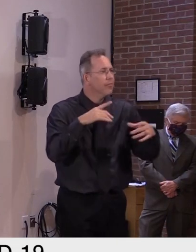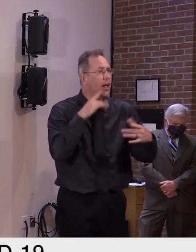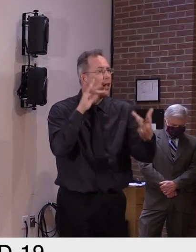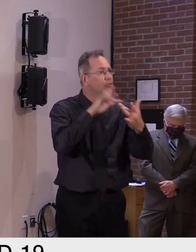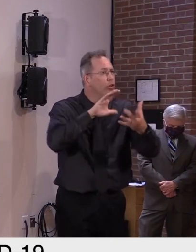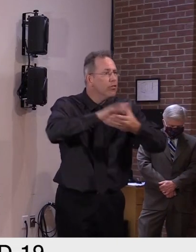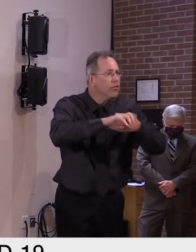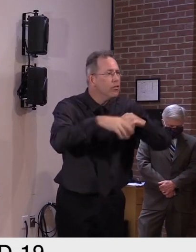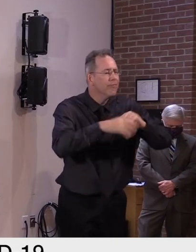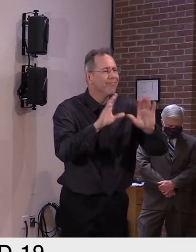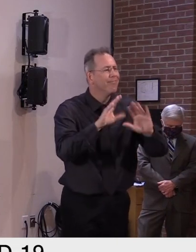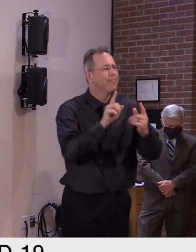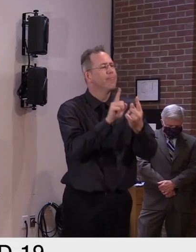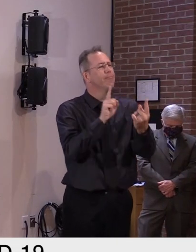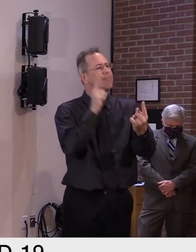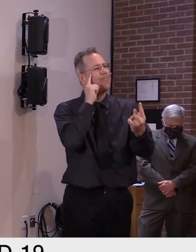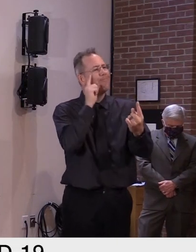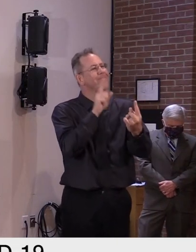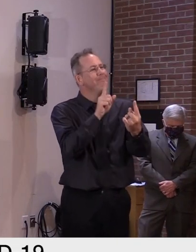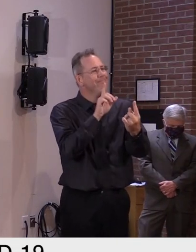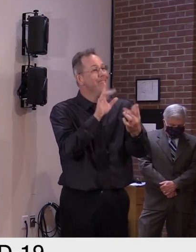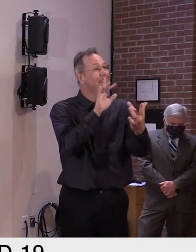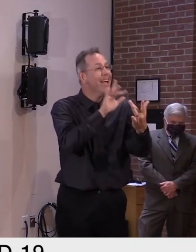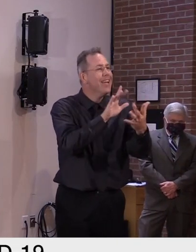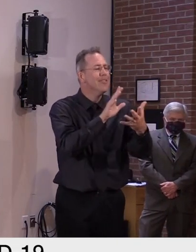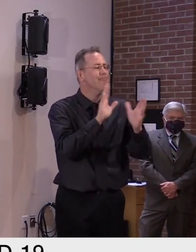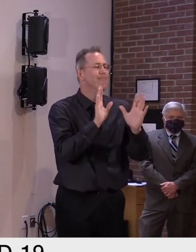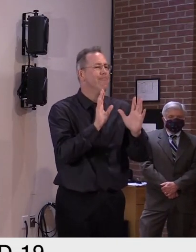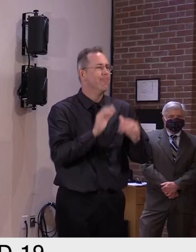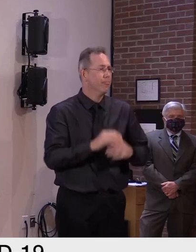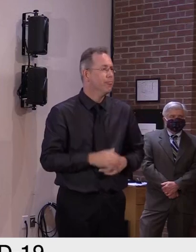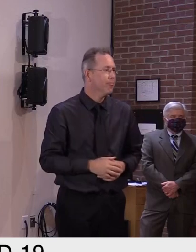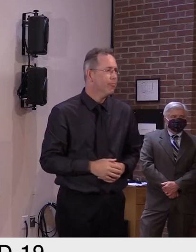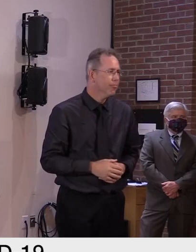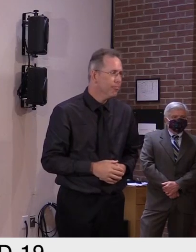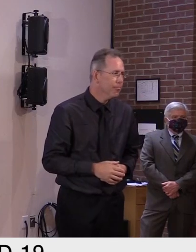Vermont, it's what we're doing during the time we're there.